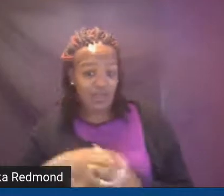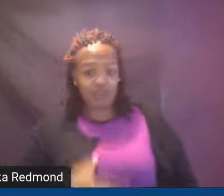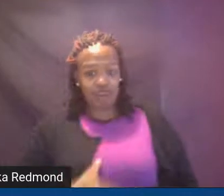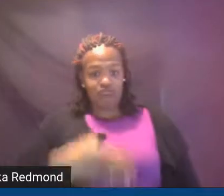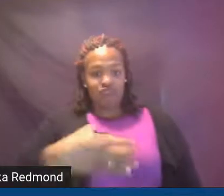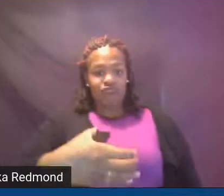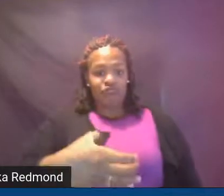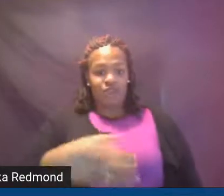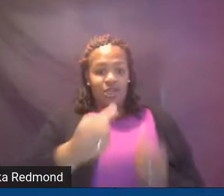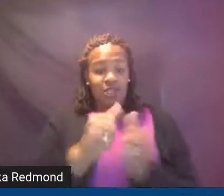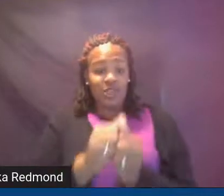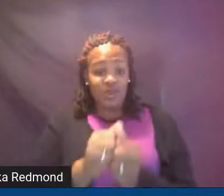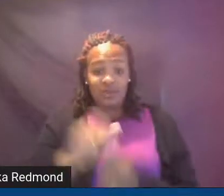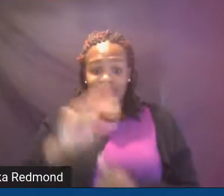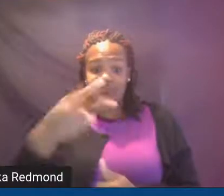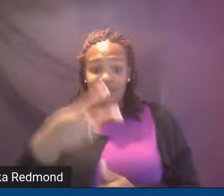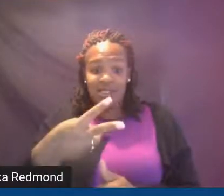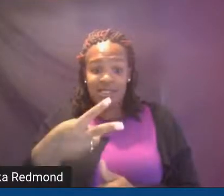we were broke as can be.